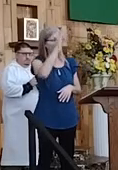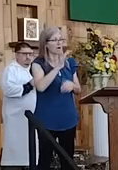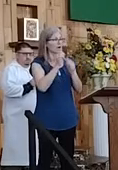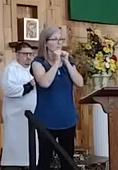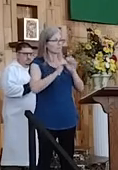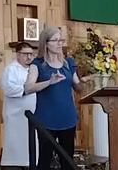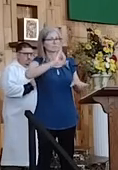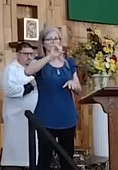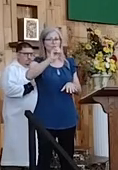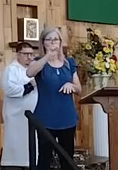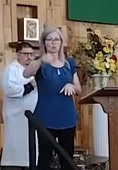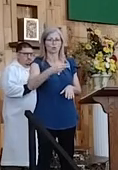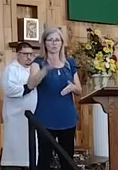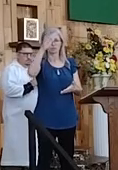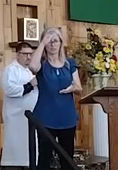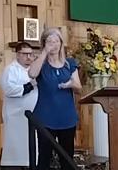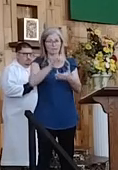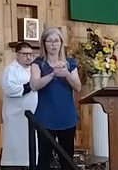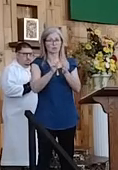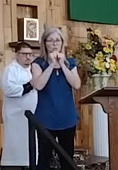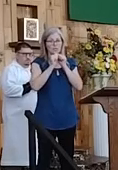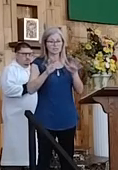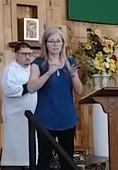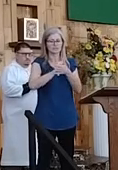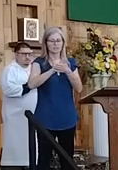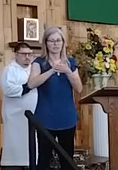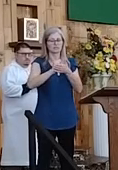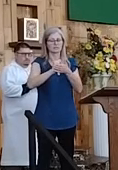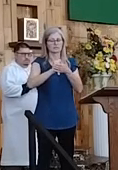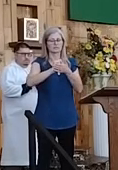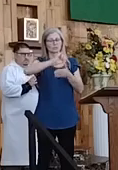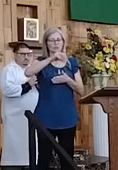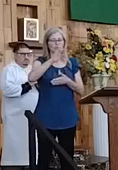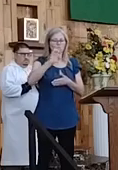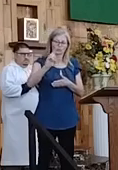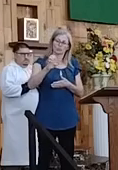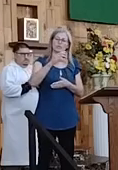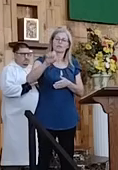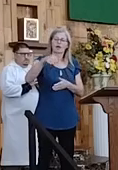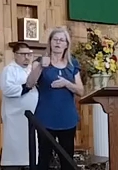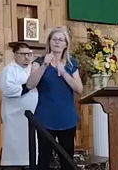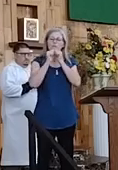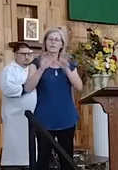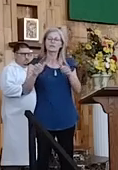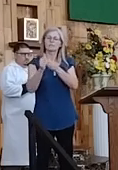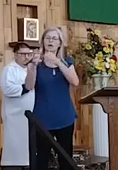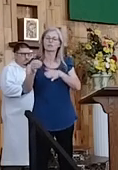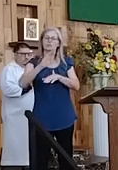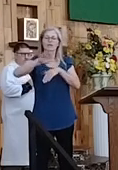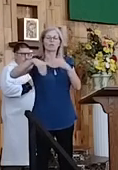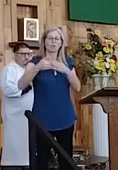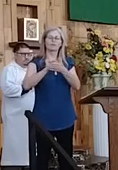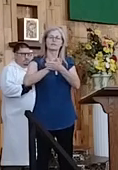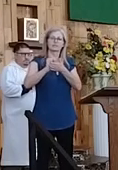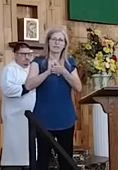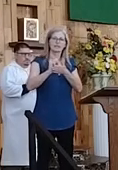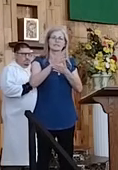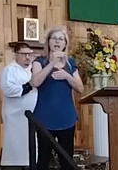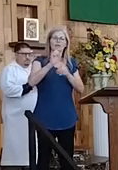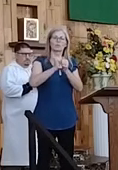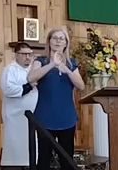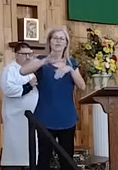with Blessed Joseph, her spouse, with Saint Jude and the other blessed apostles, and with all the saints, and